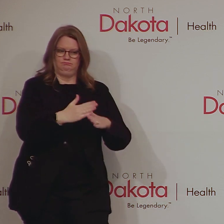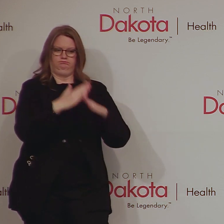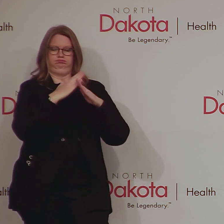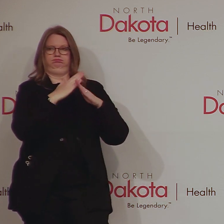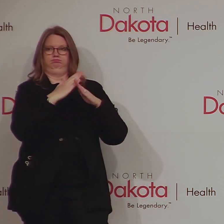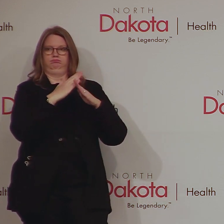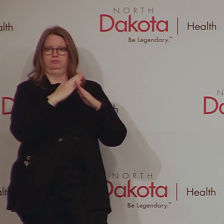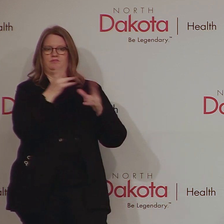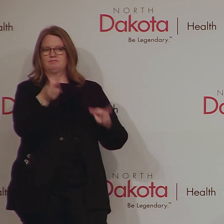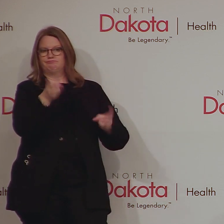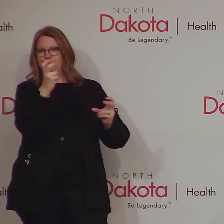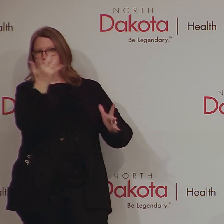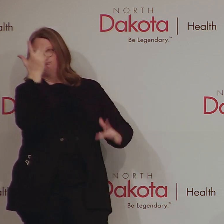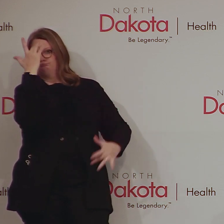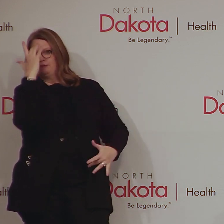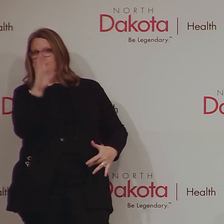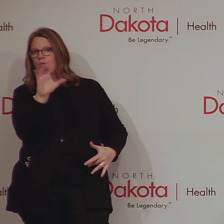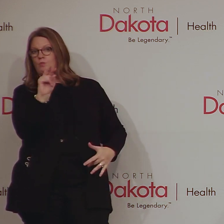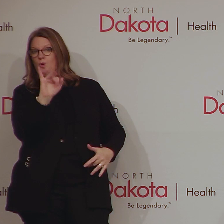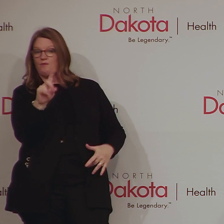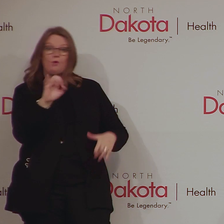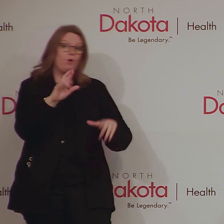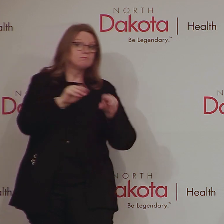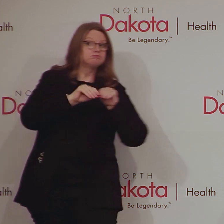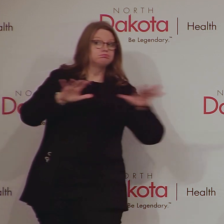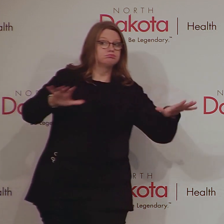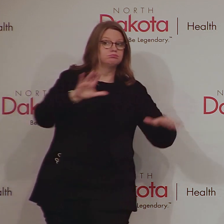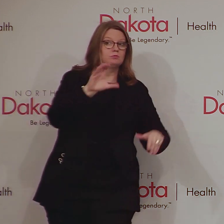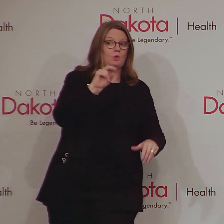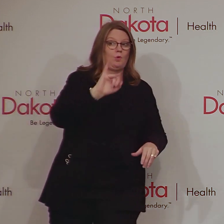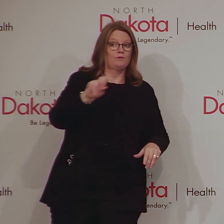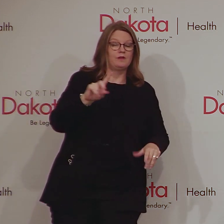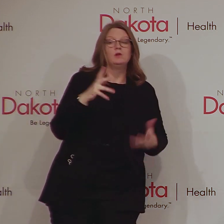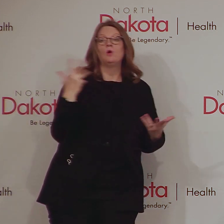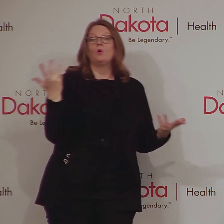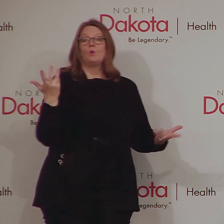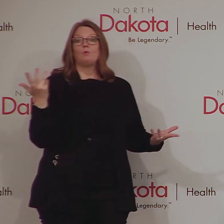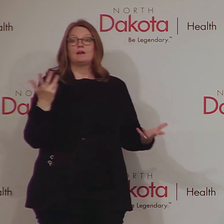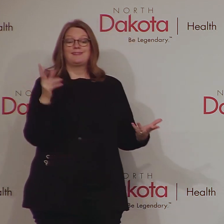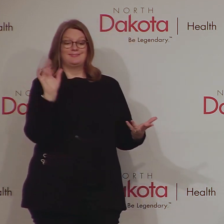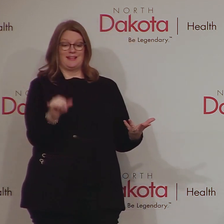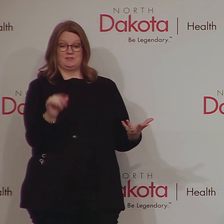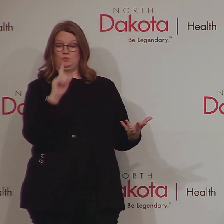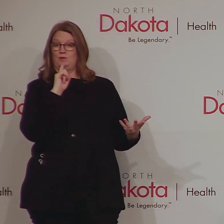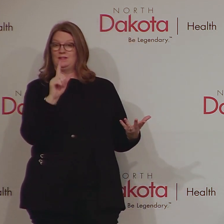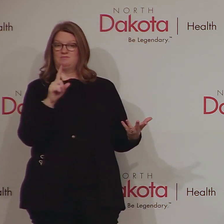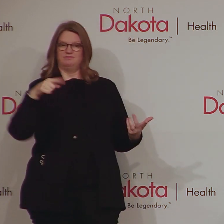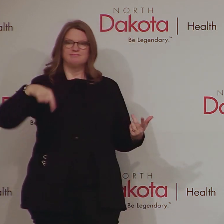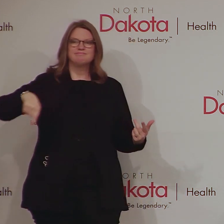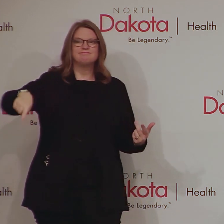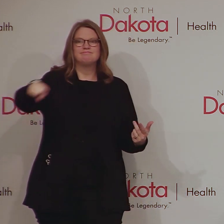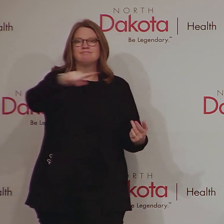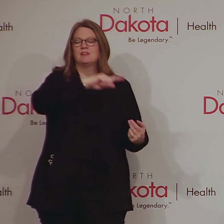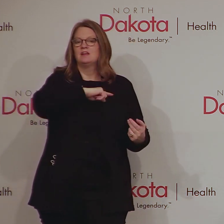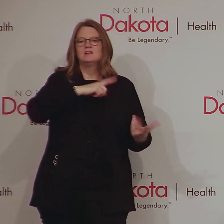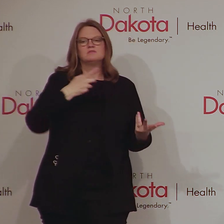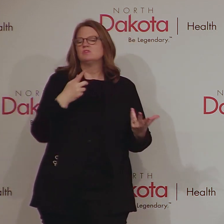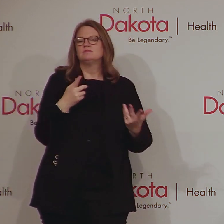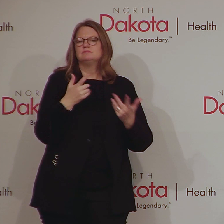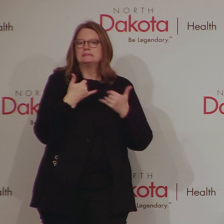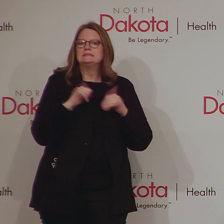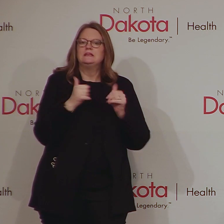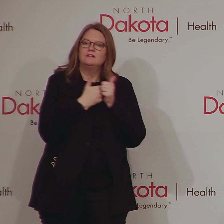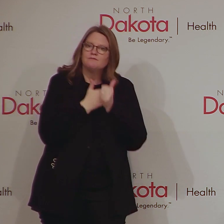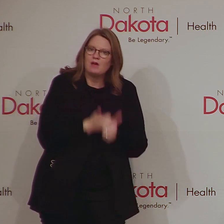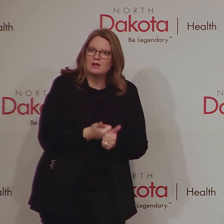getting COVID and or help you from spreading COVID. And that's the simple measures that we can all do and that many of you have been doing to